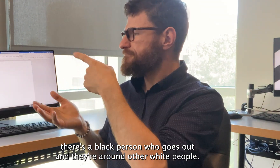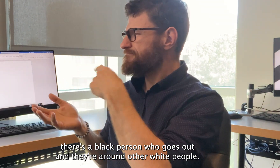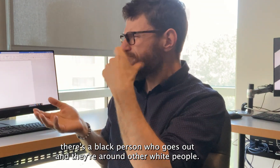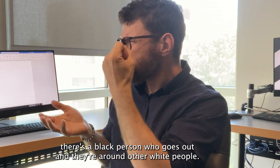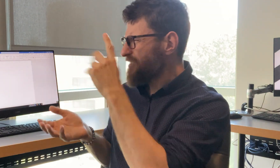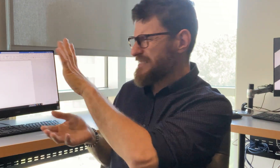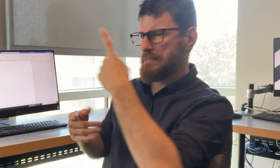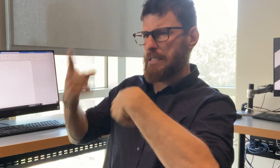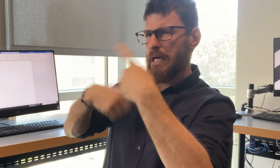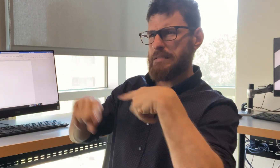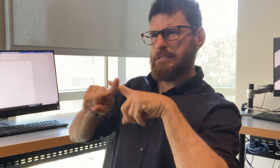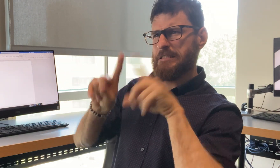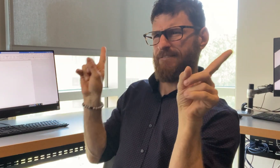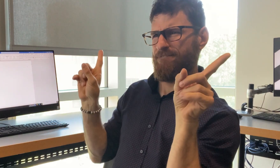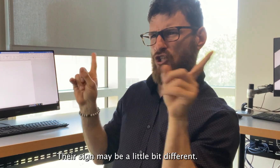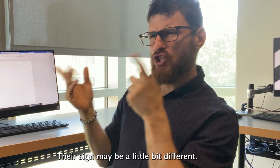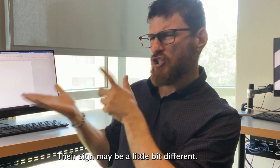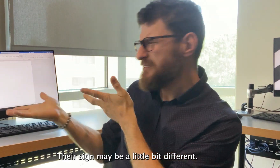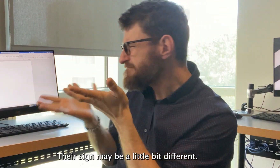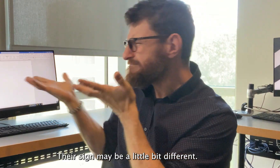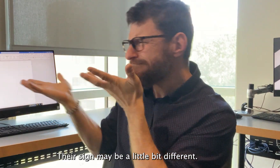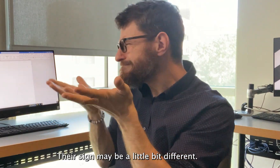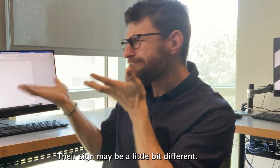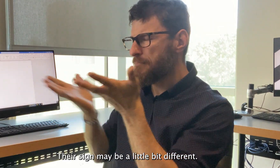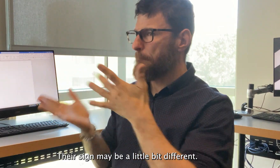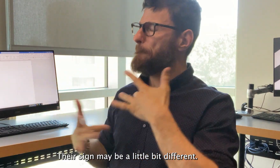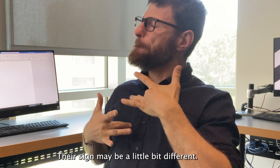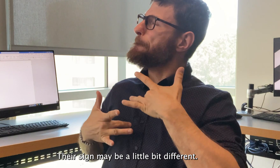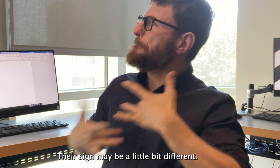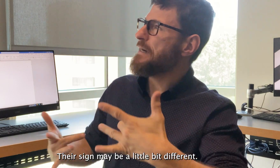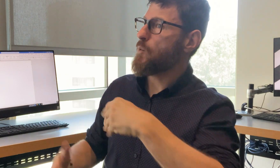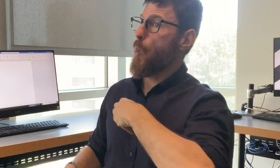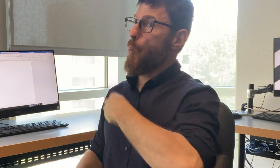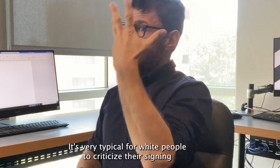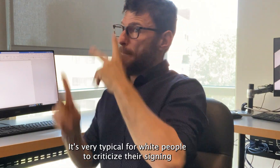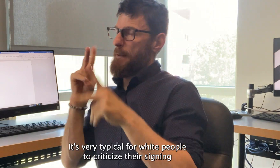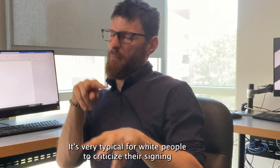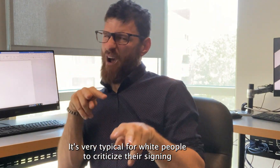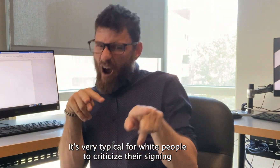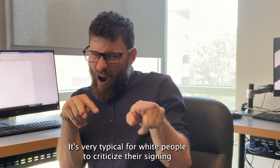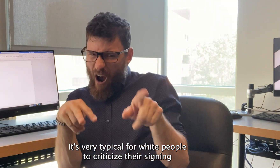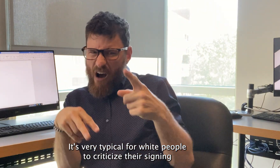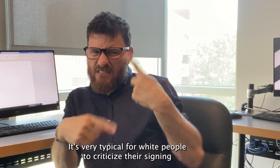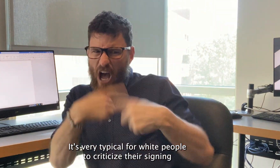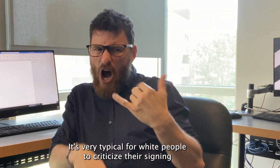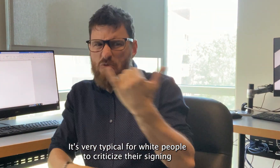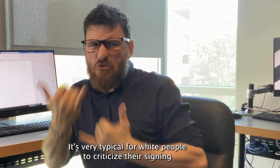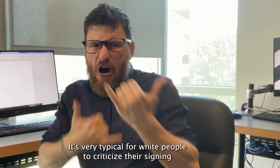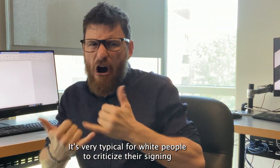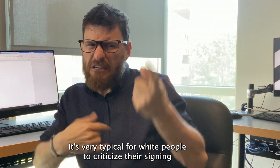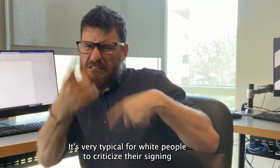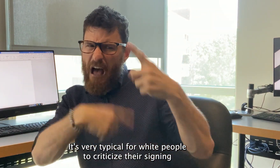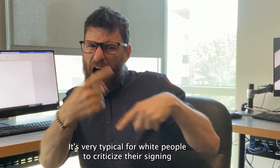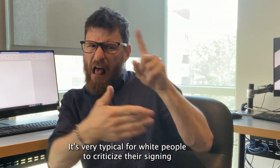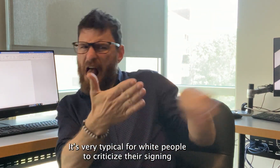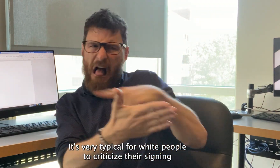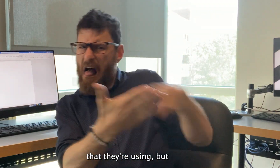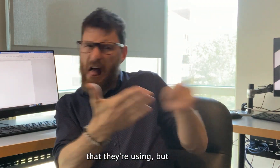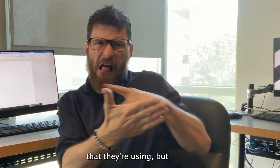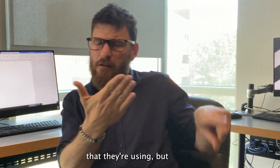people. Their sign may be a little bit different. It's very typical for white people to criticize their signing